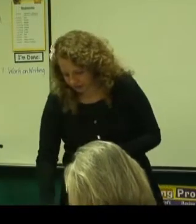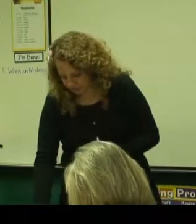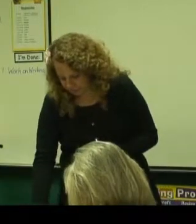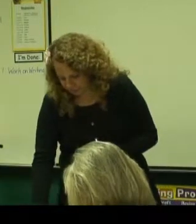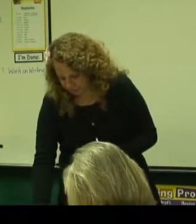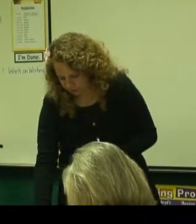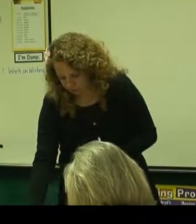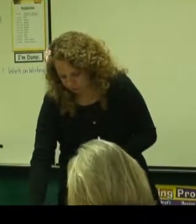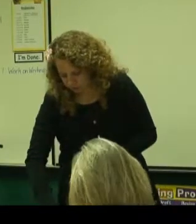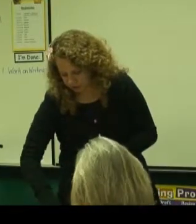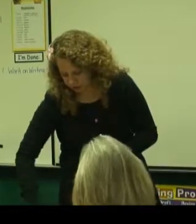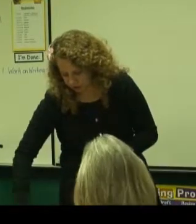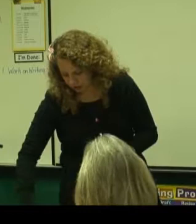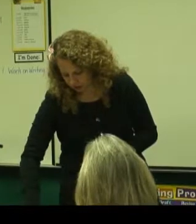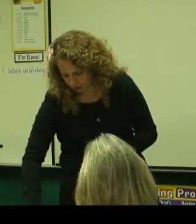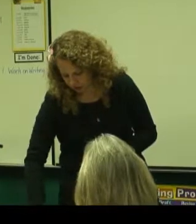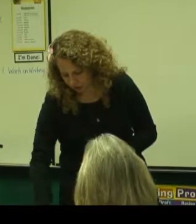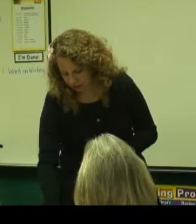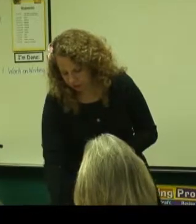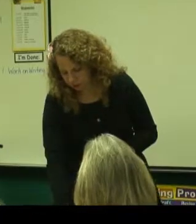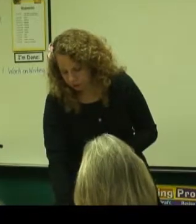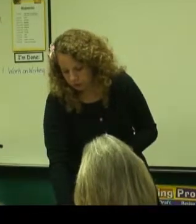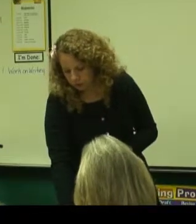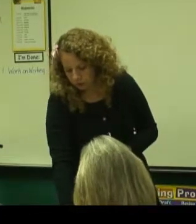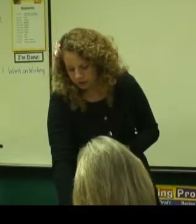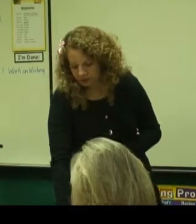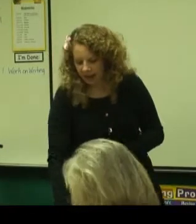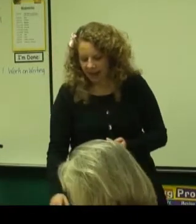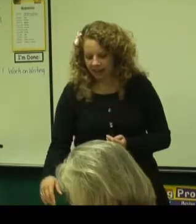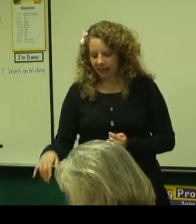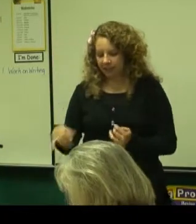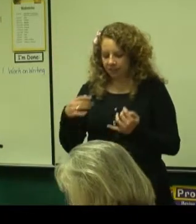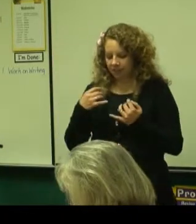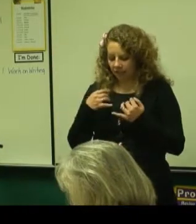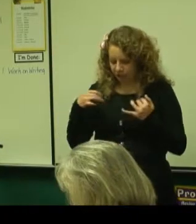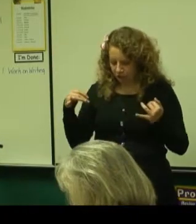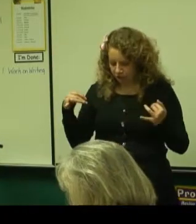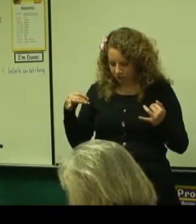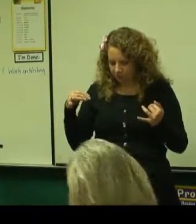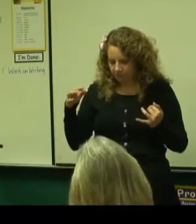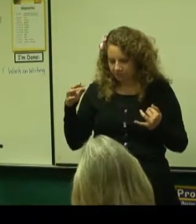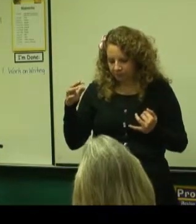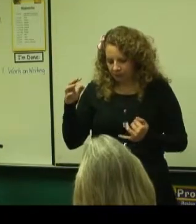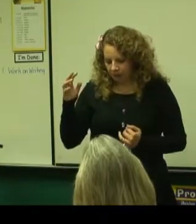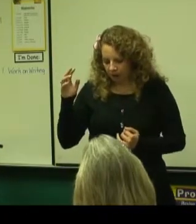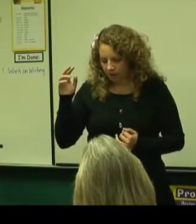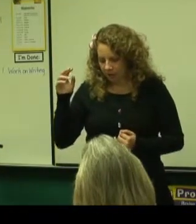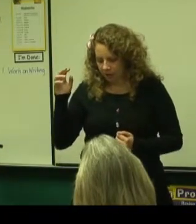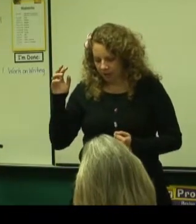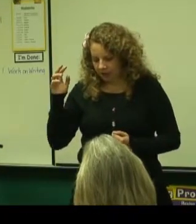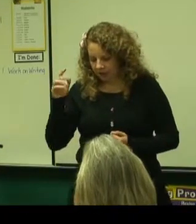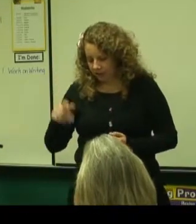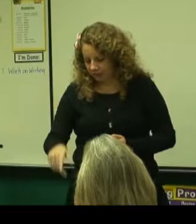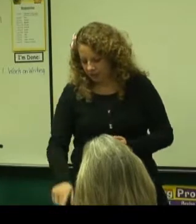Okay, so this is the gloss for it, and so whenever it has the line over it, then